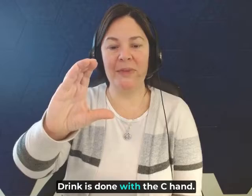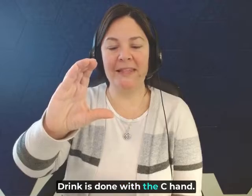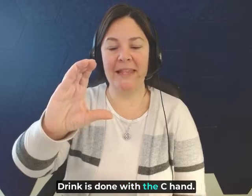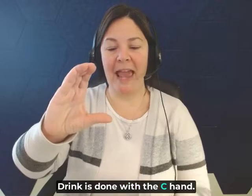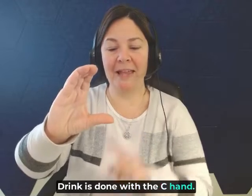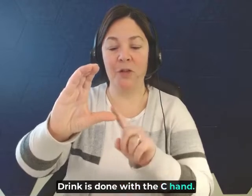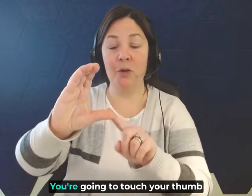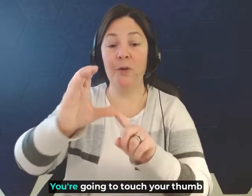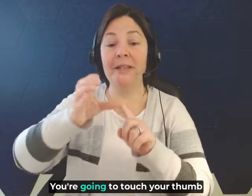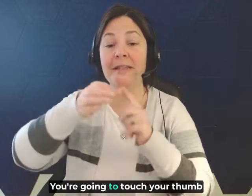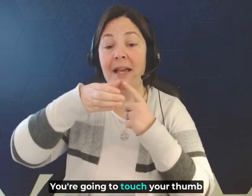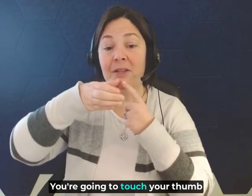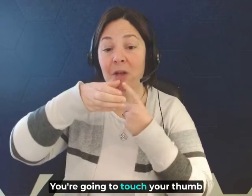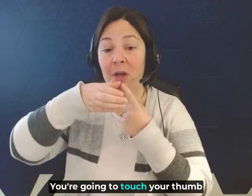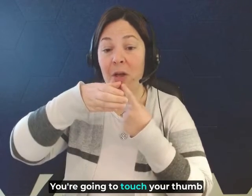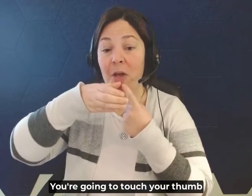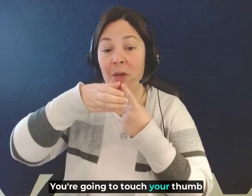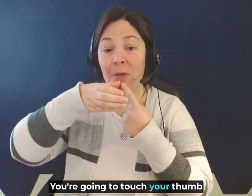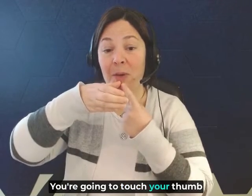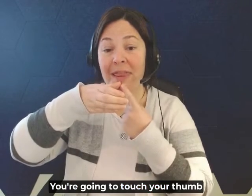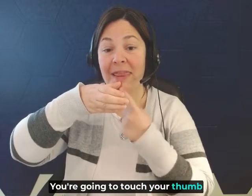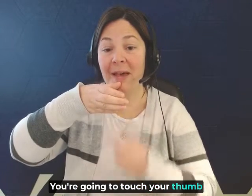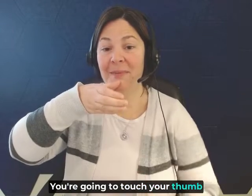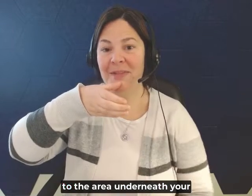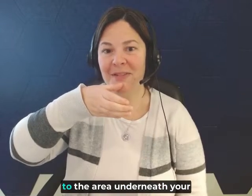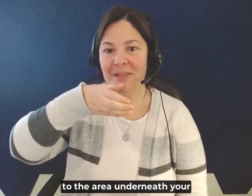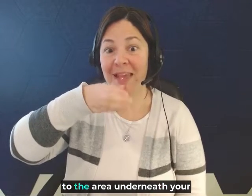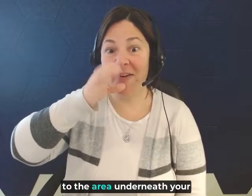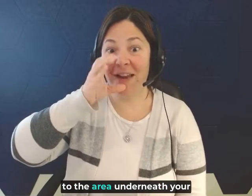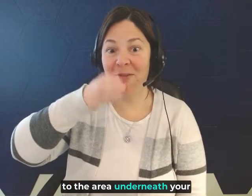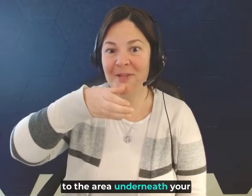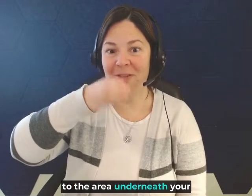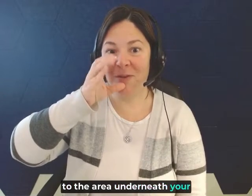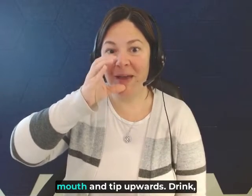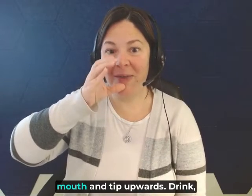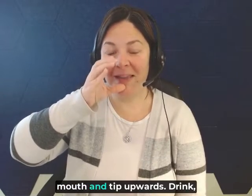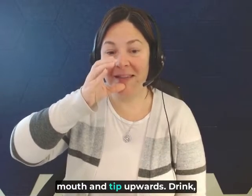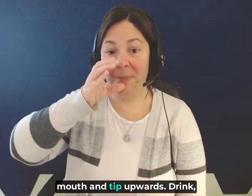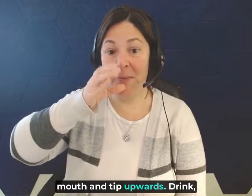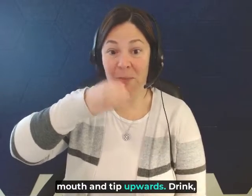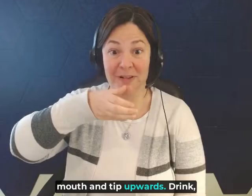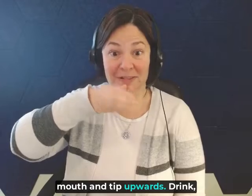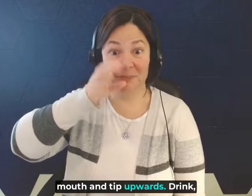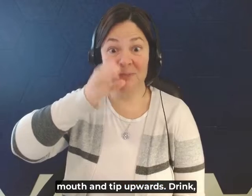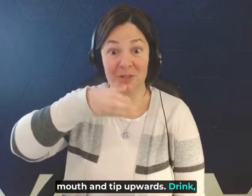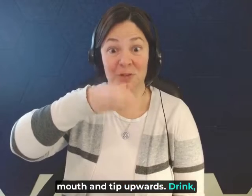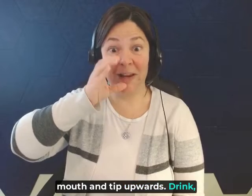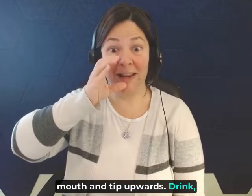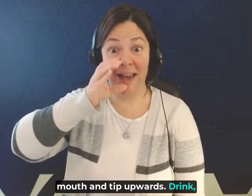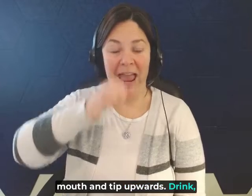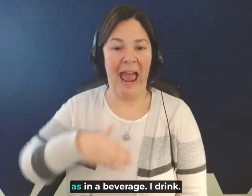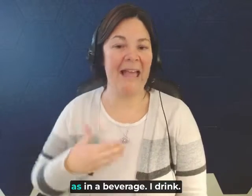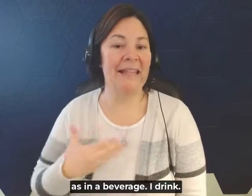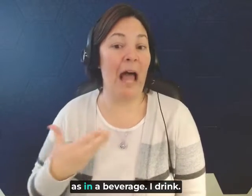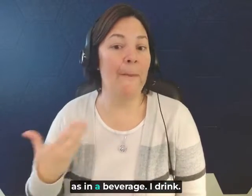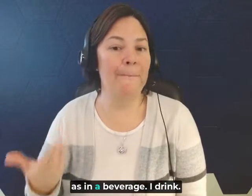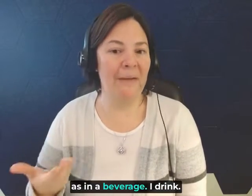C hand. You're going to touch your thumb to the area underneath your mouth and tip upwards. Drink, as in a